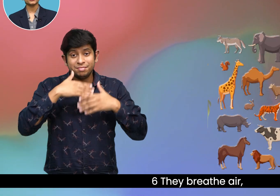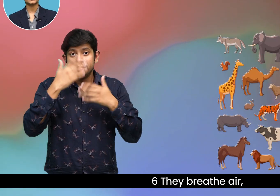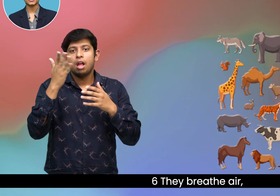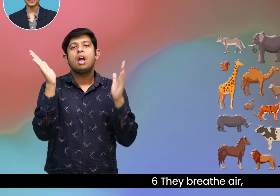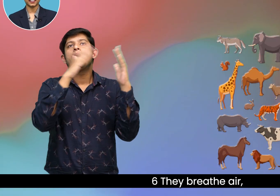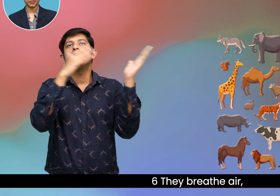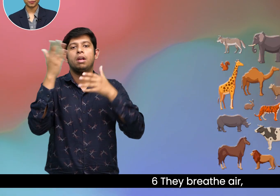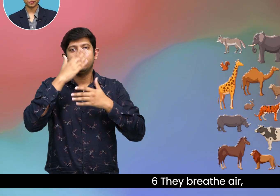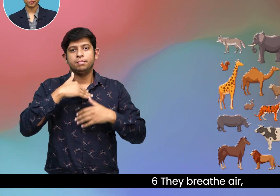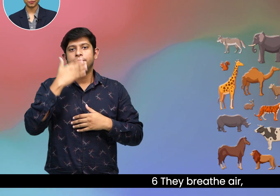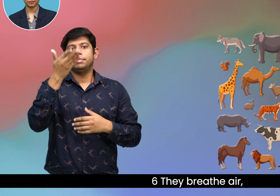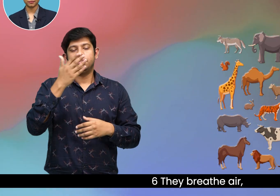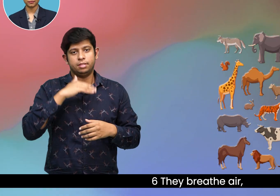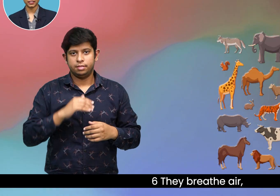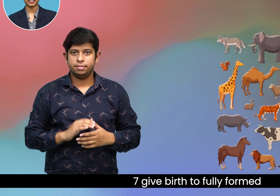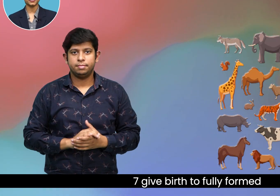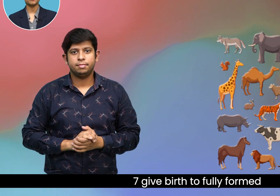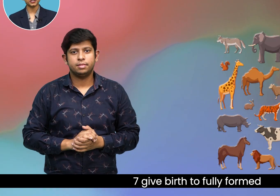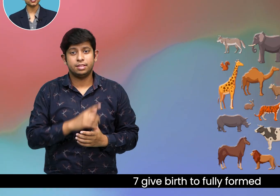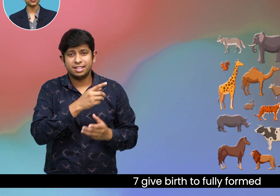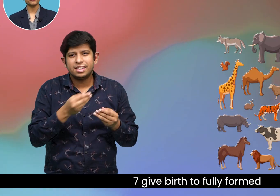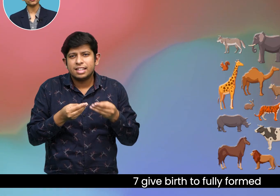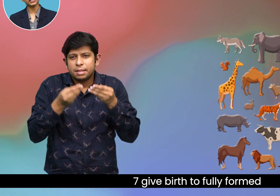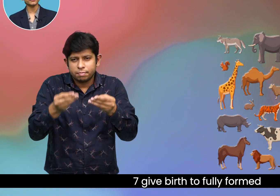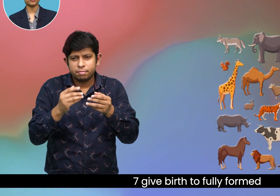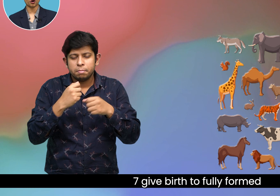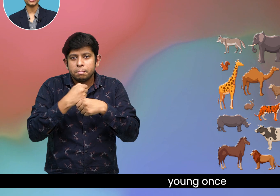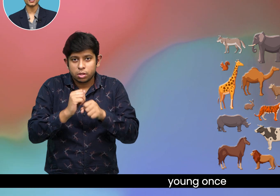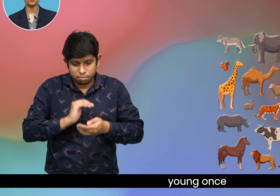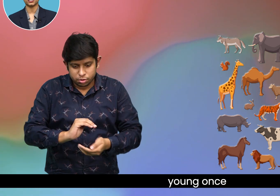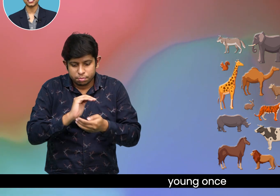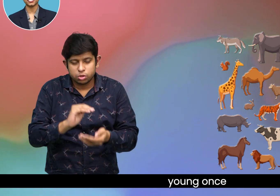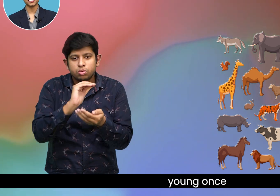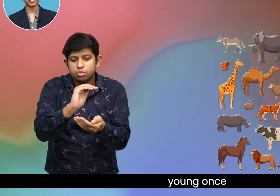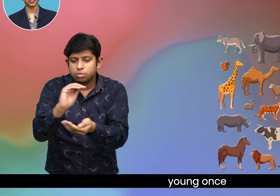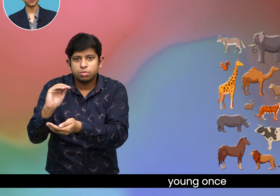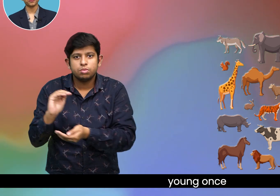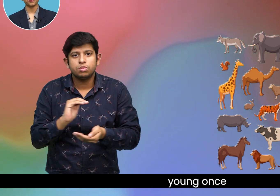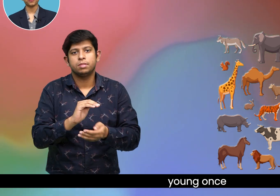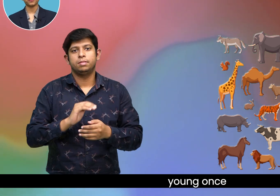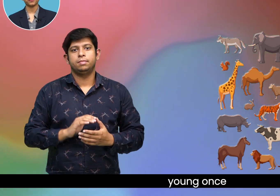They breathe air, give birth to fully formed young ones.